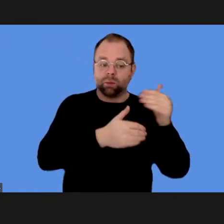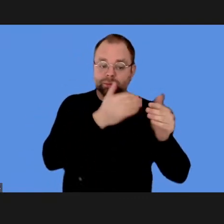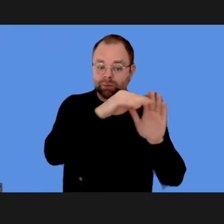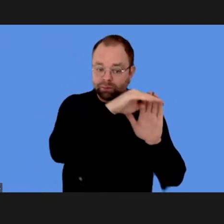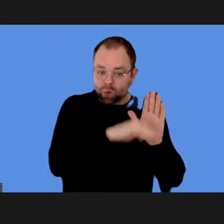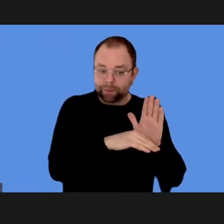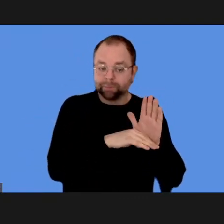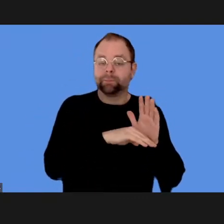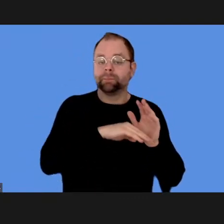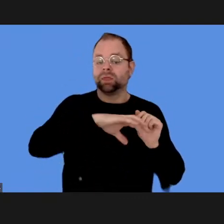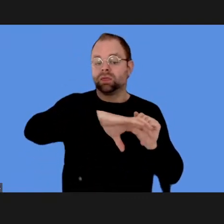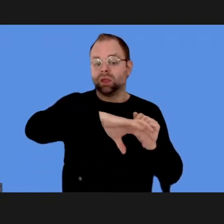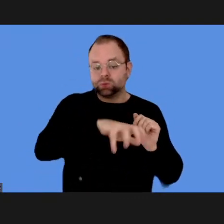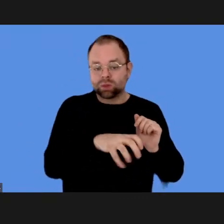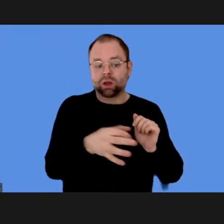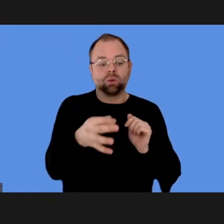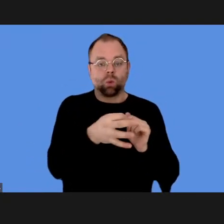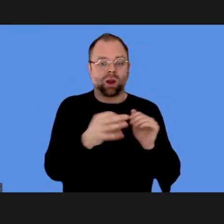no one behind.